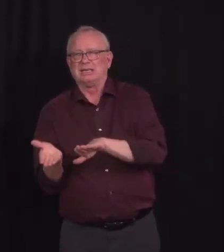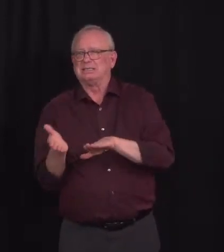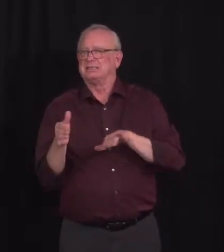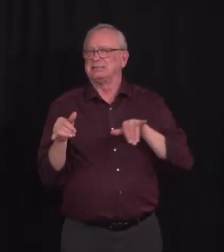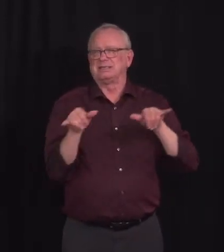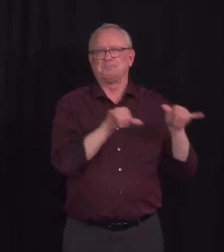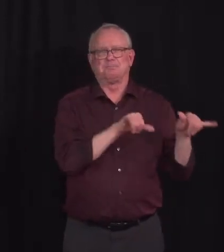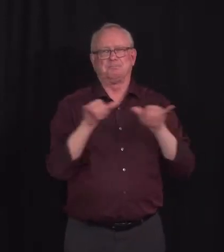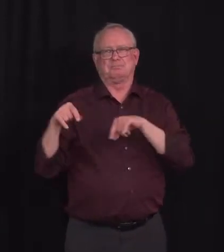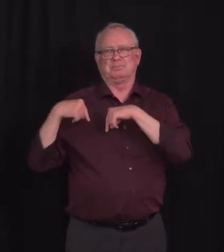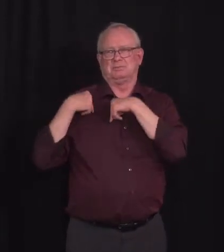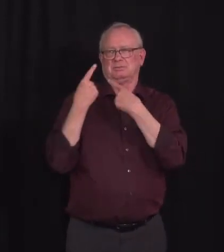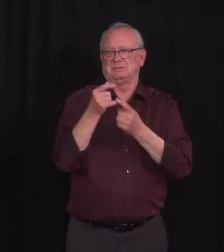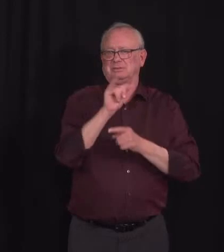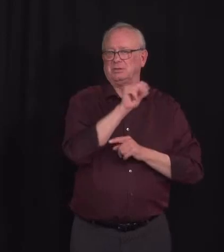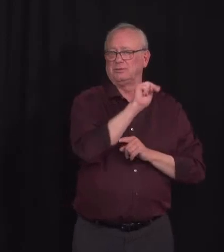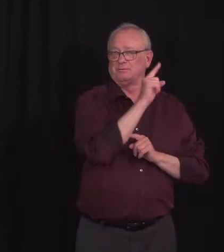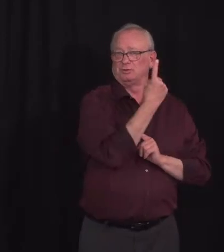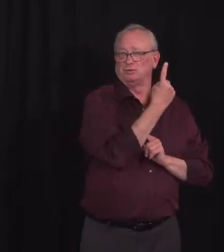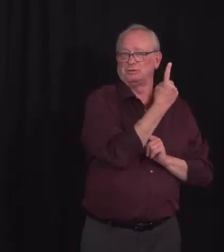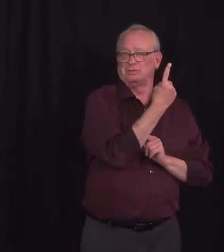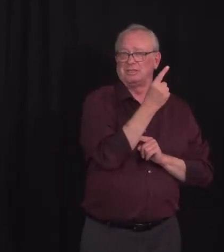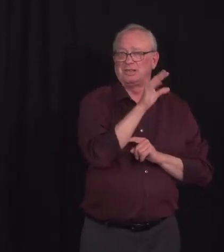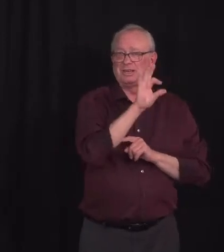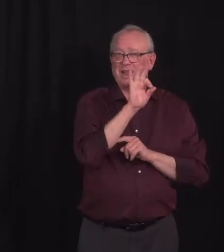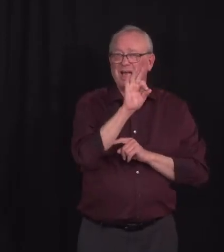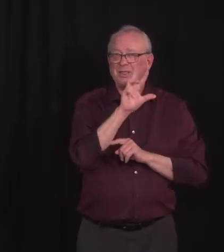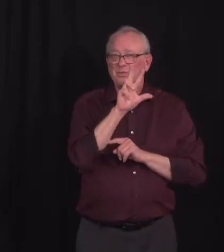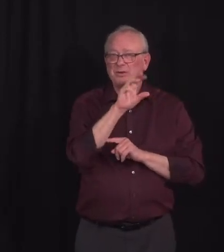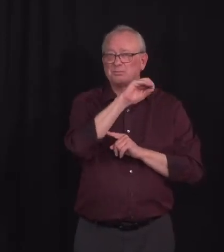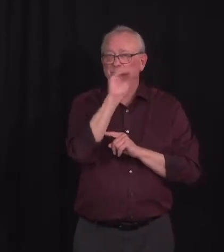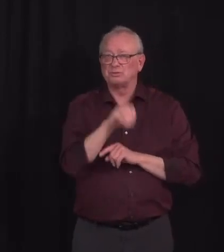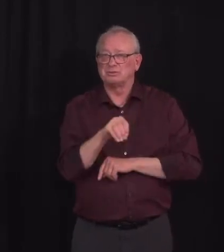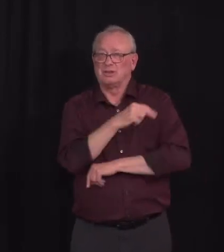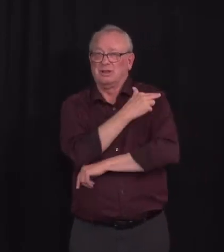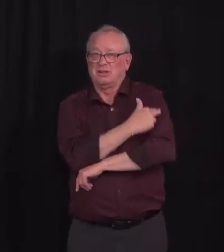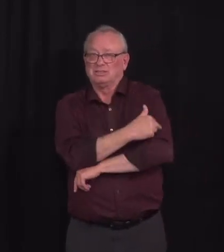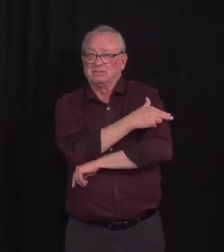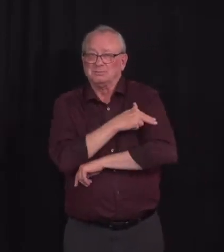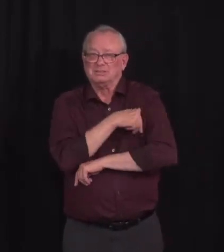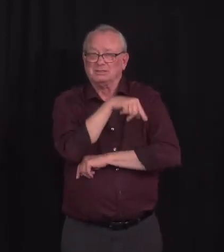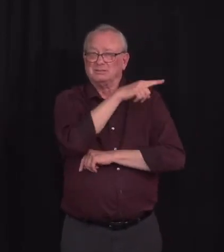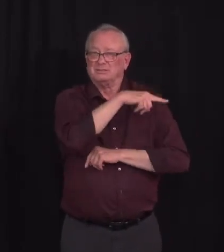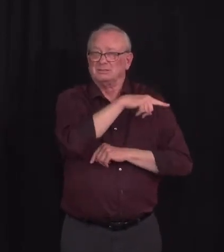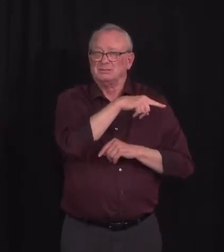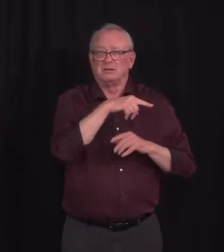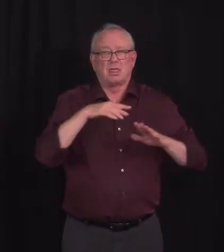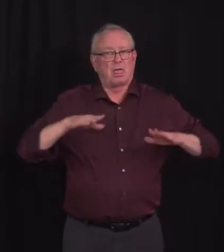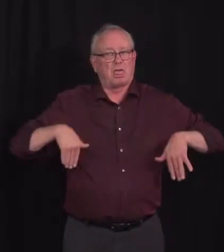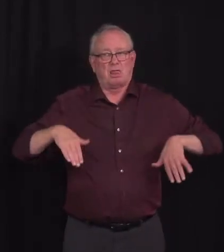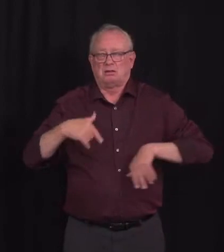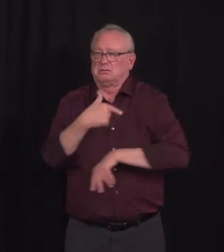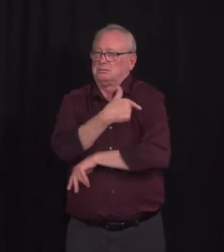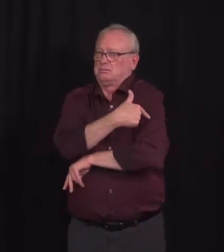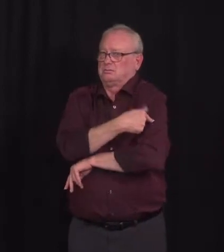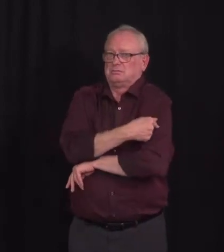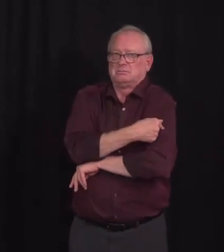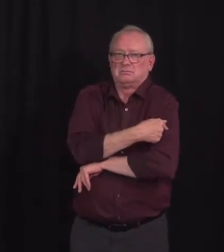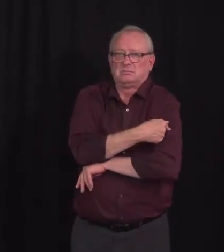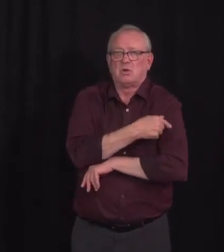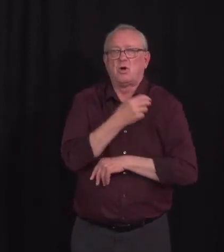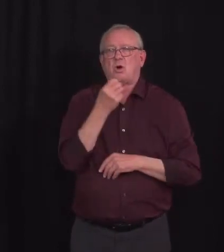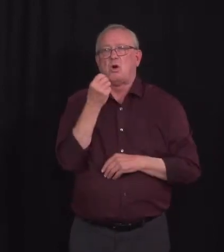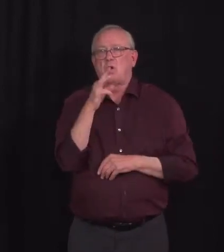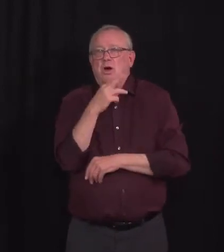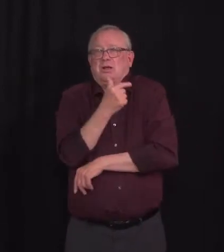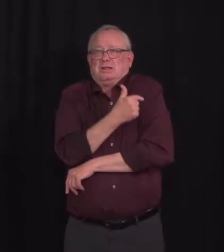93% of the COVID-19 cases that ended up needing hospital care were either not vaccinated at all